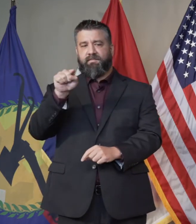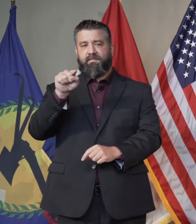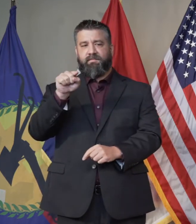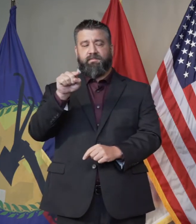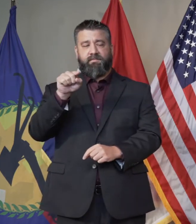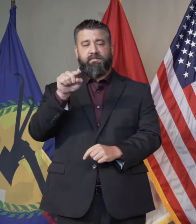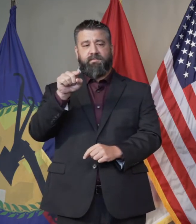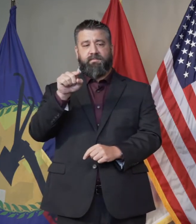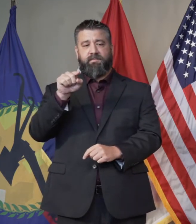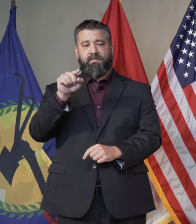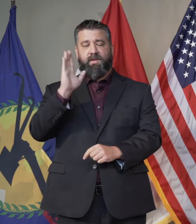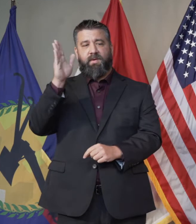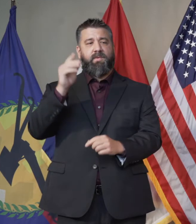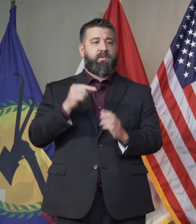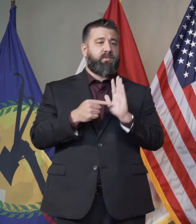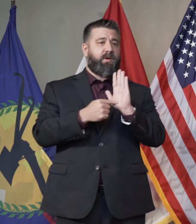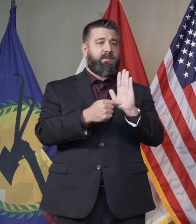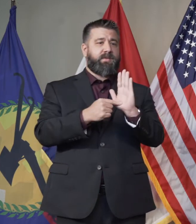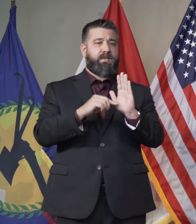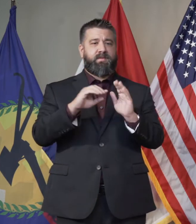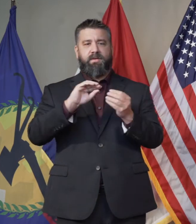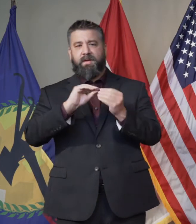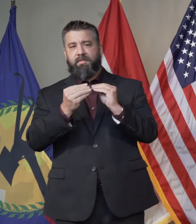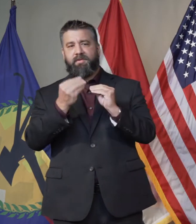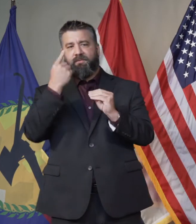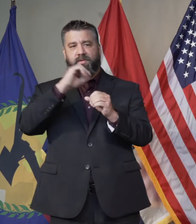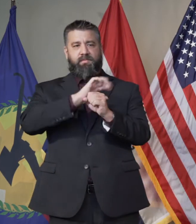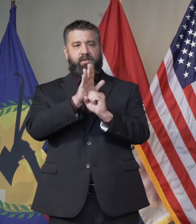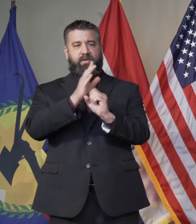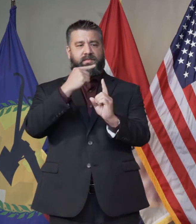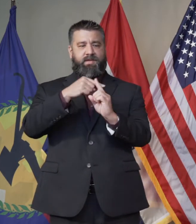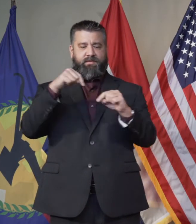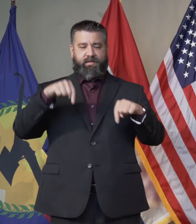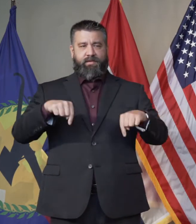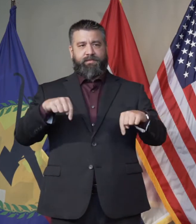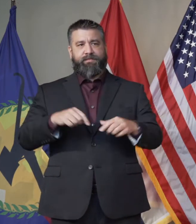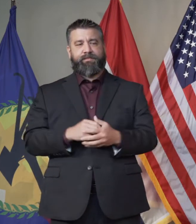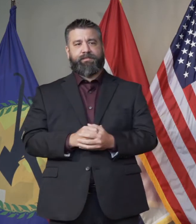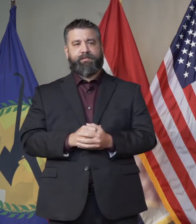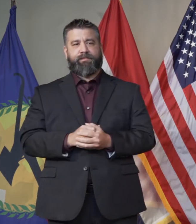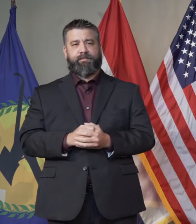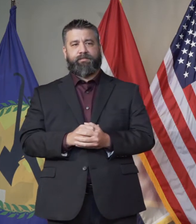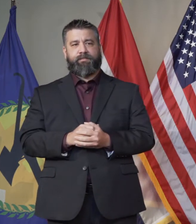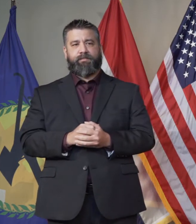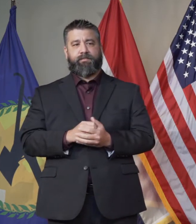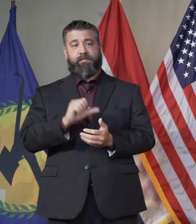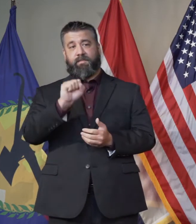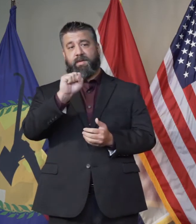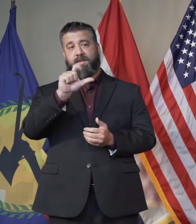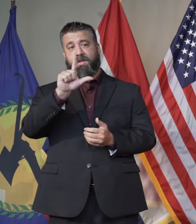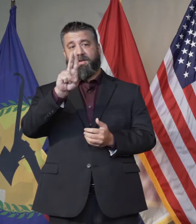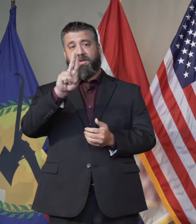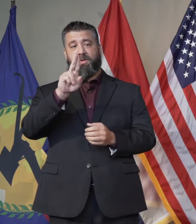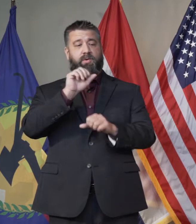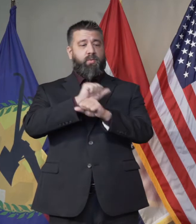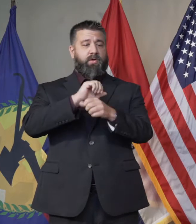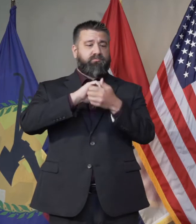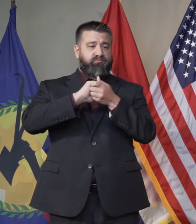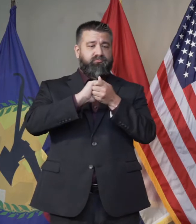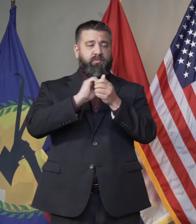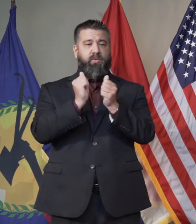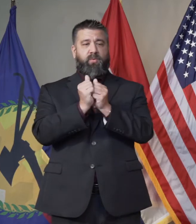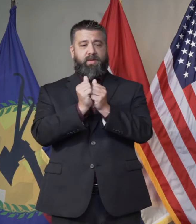and represent the state of the virus in our community. The university will work with our training staff to move